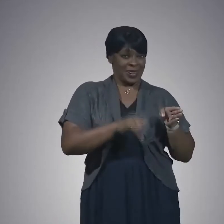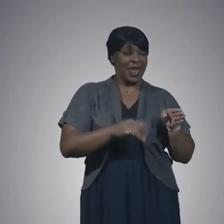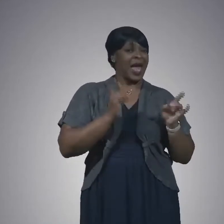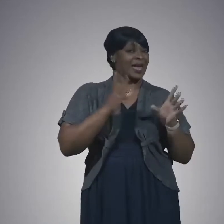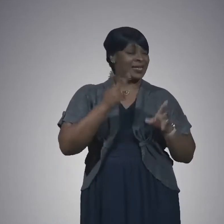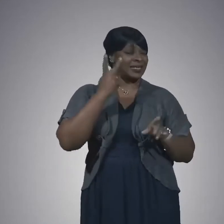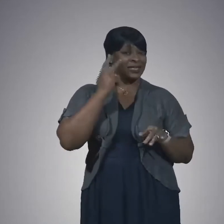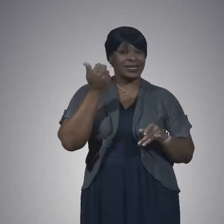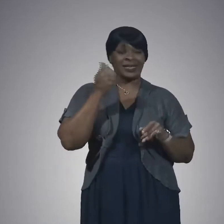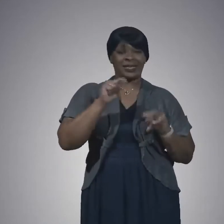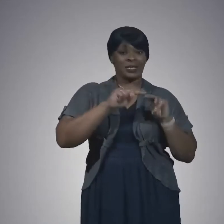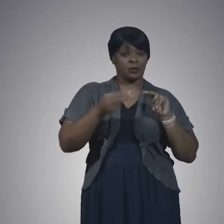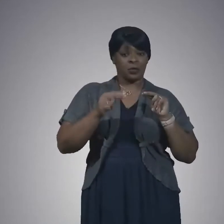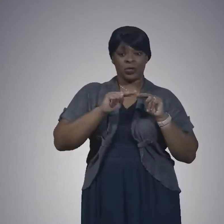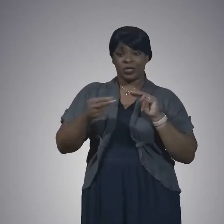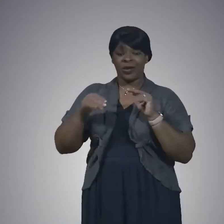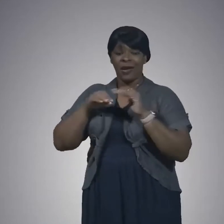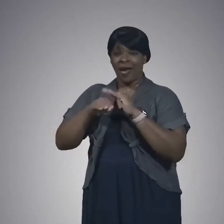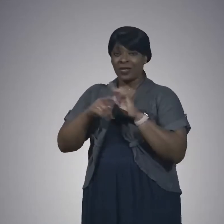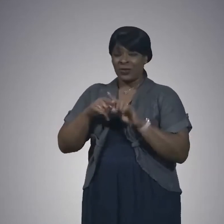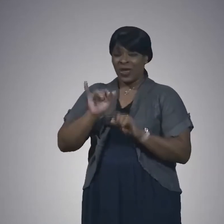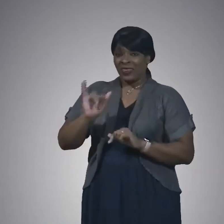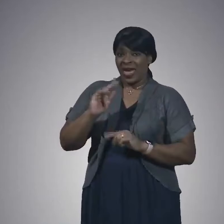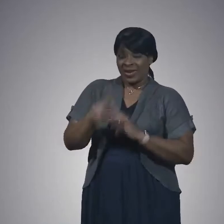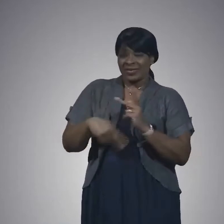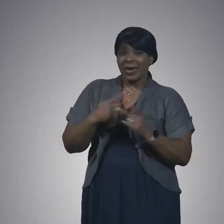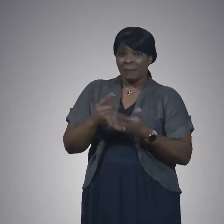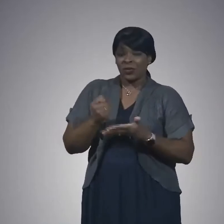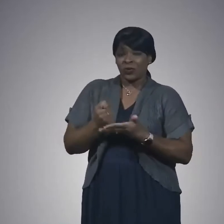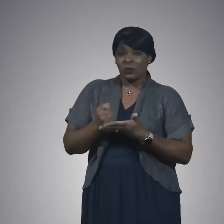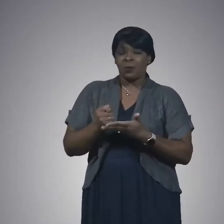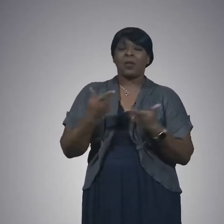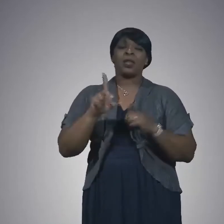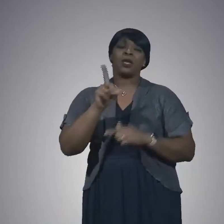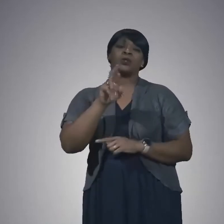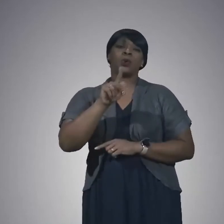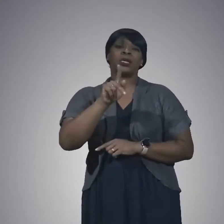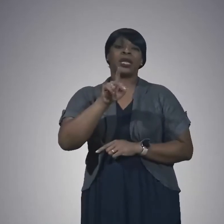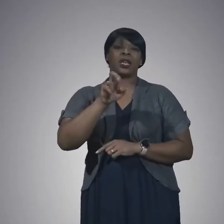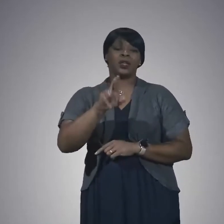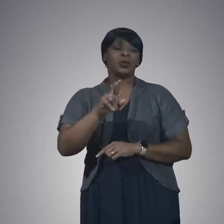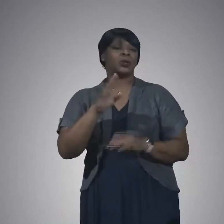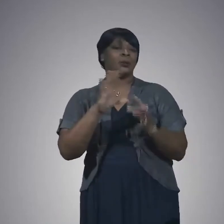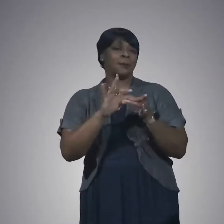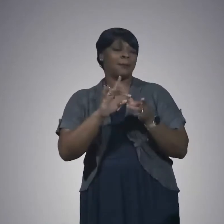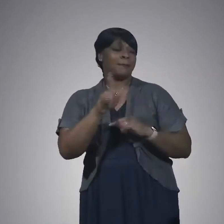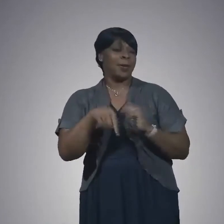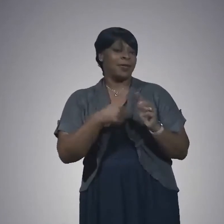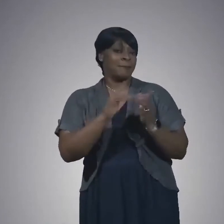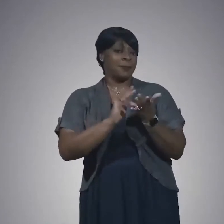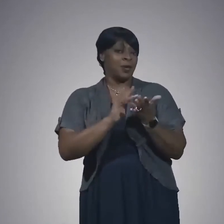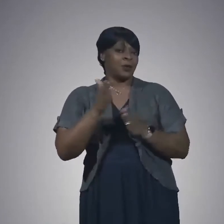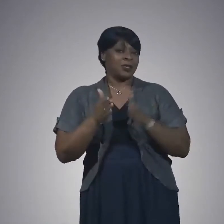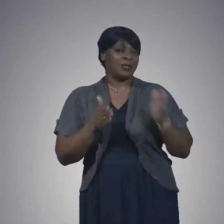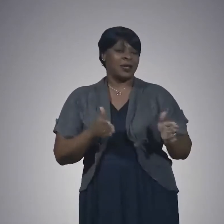any diminution of our access to monoclonal antibodies, but I'll let Dr. Taylor talk about the medical side of that.